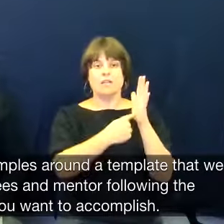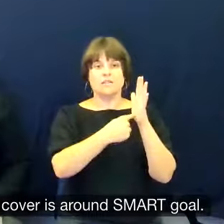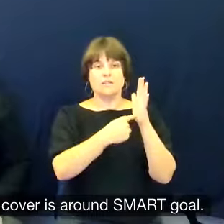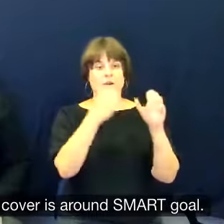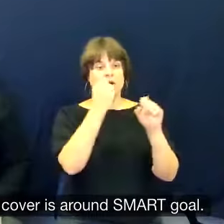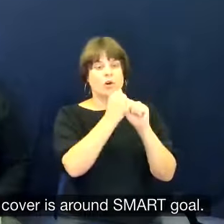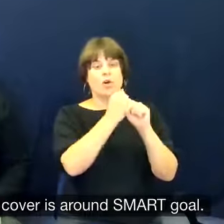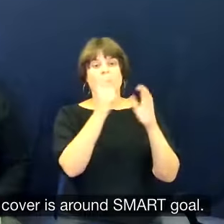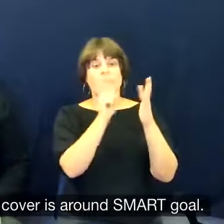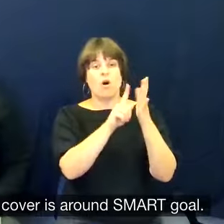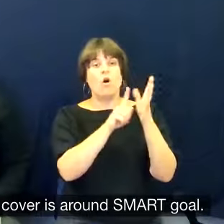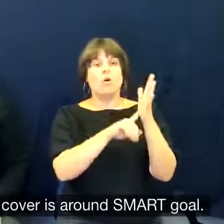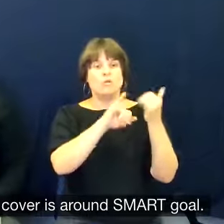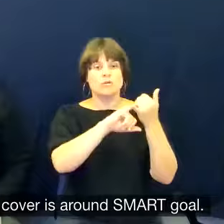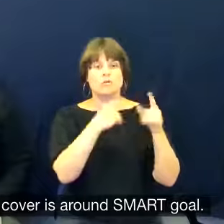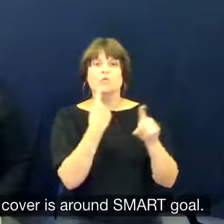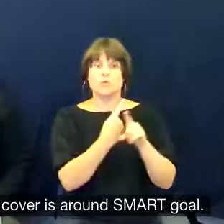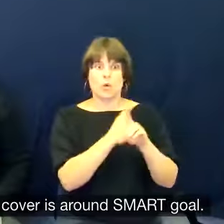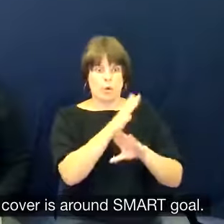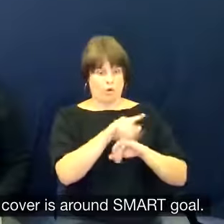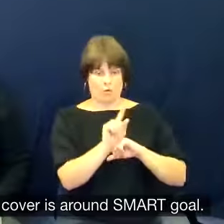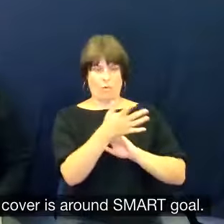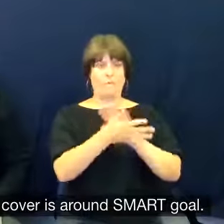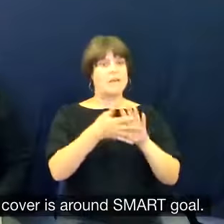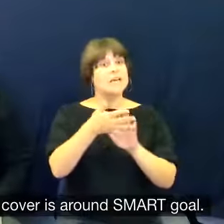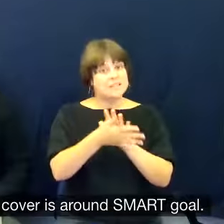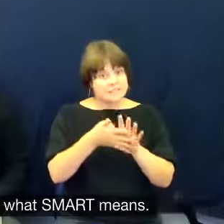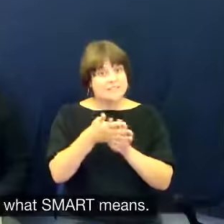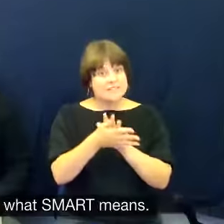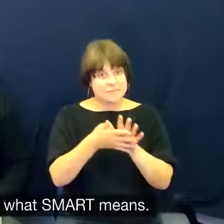what SMART means, and that's something to